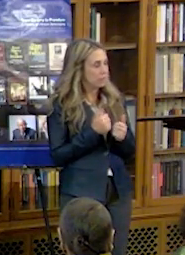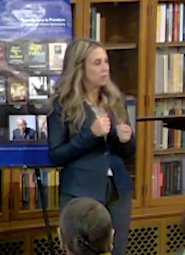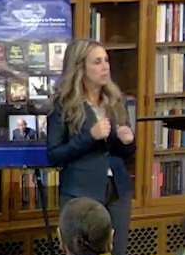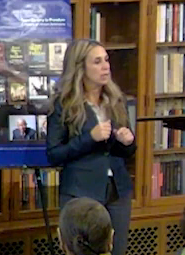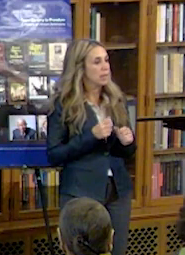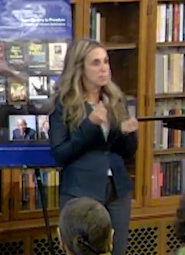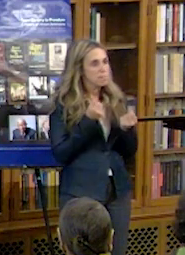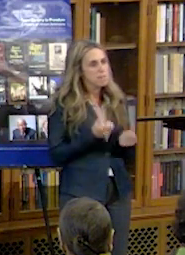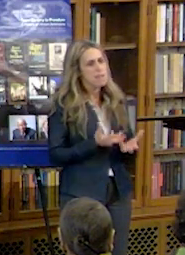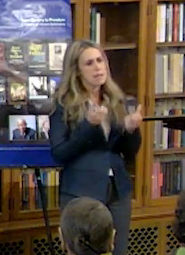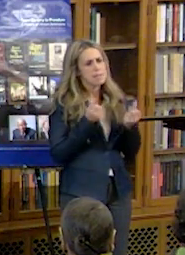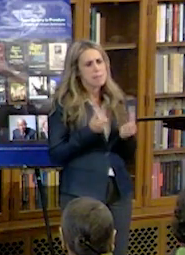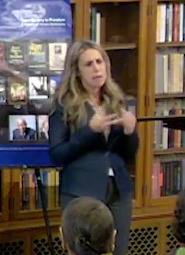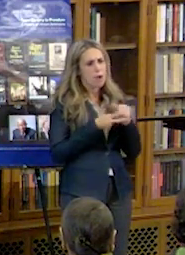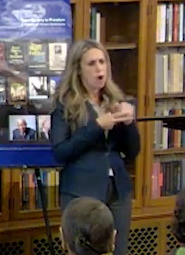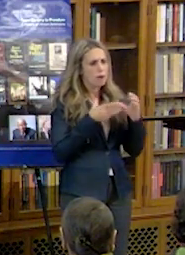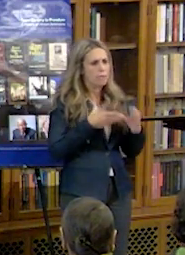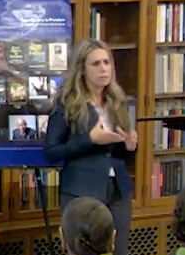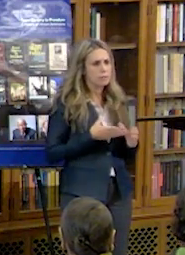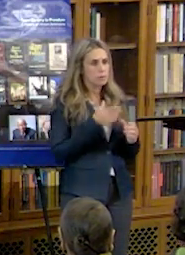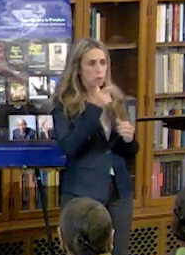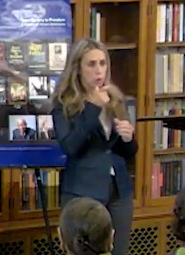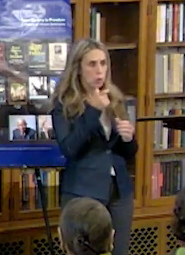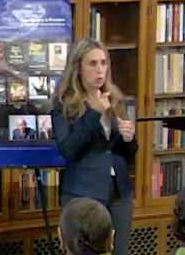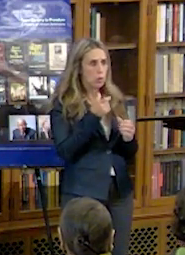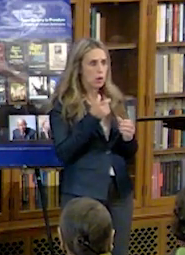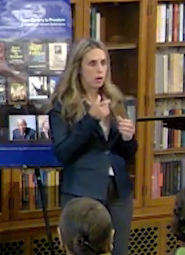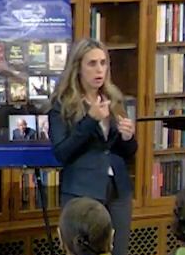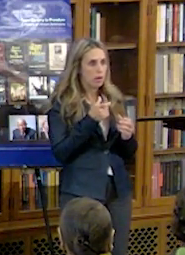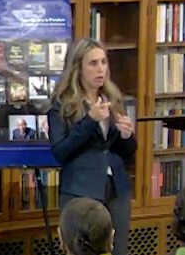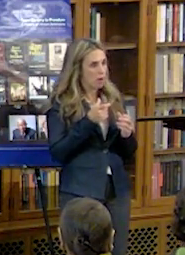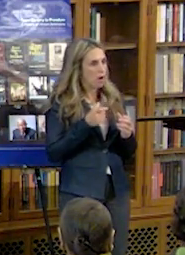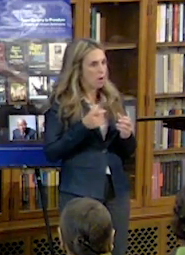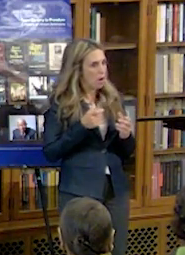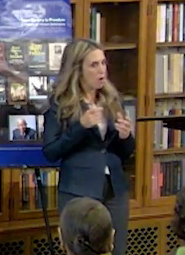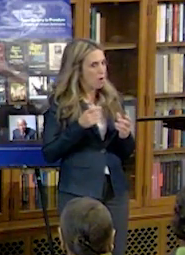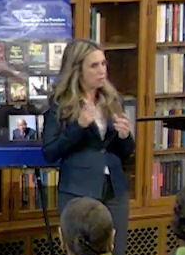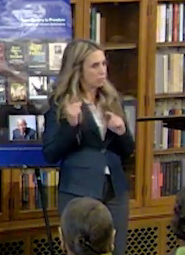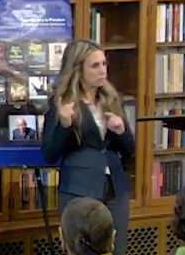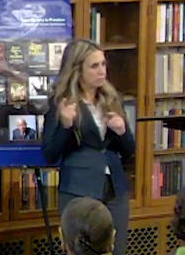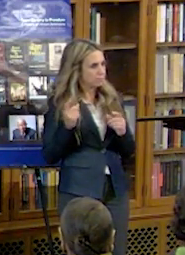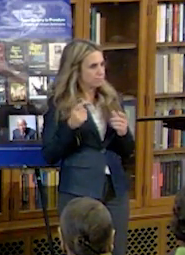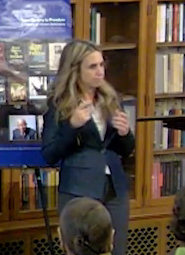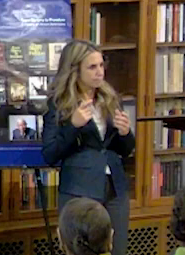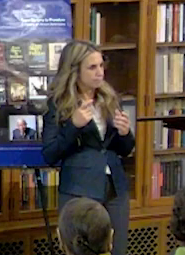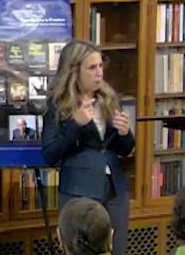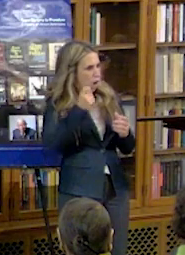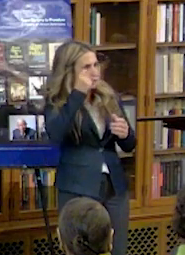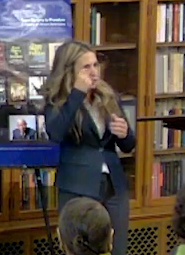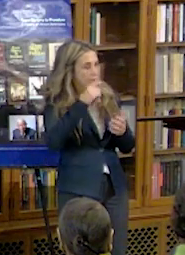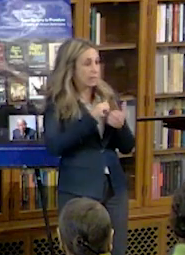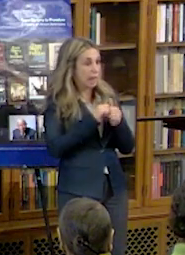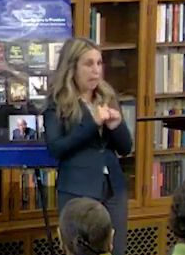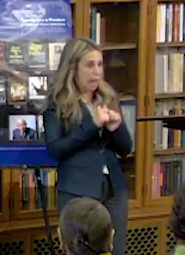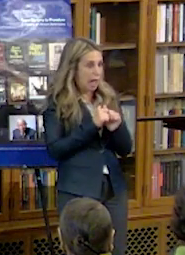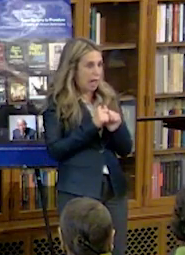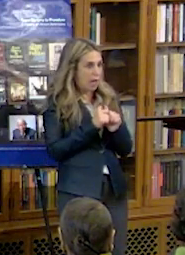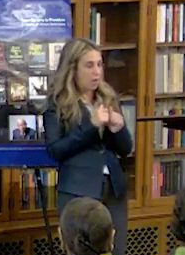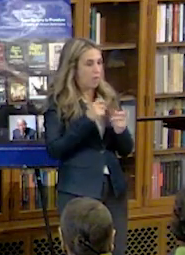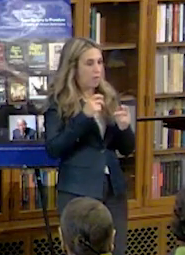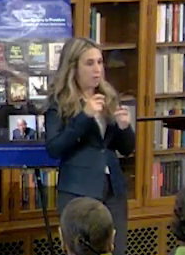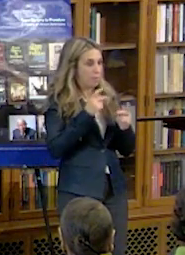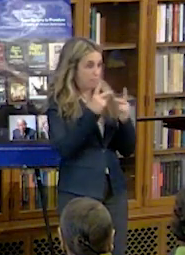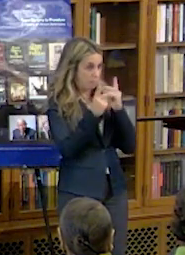many archists who are coming through the pipeline with an understanding of how digital